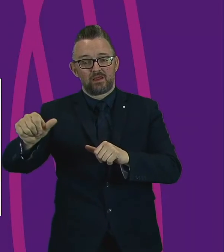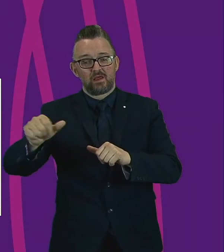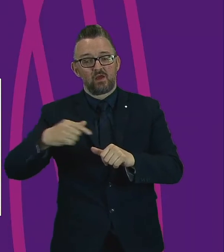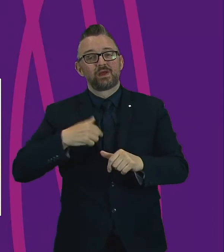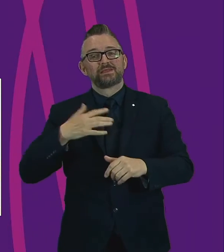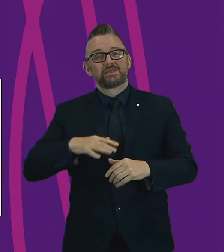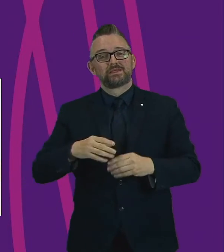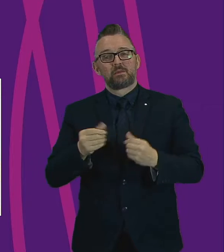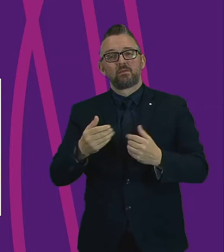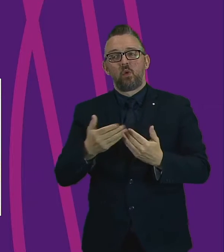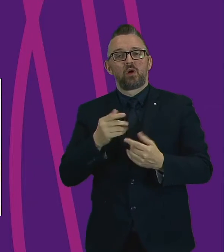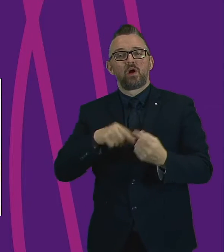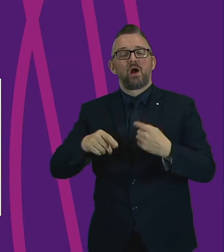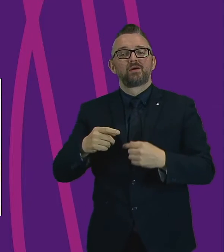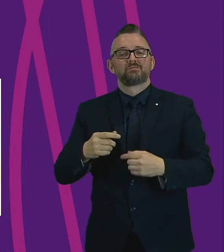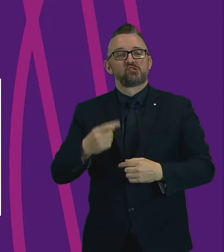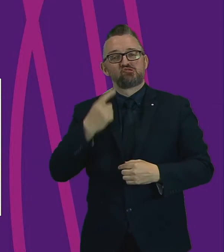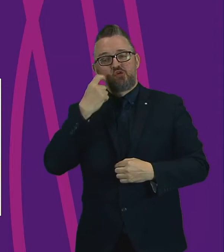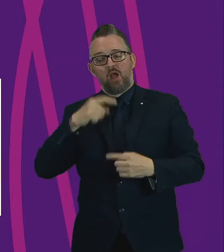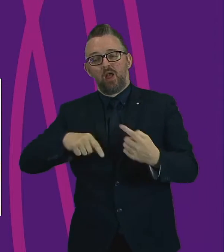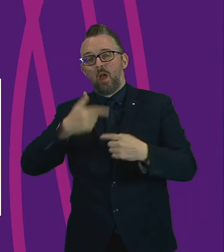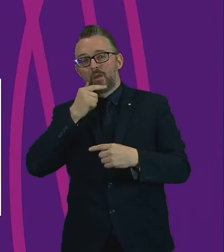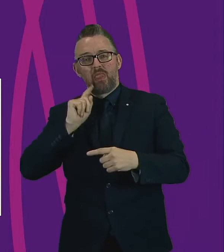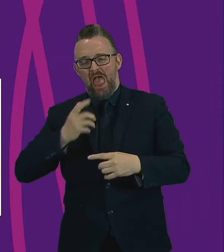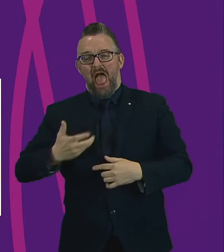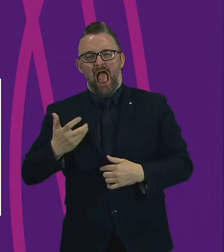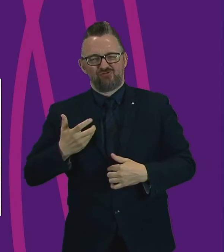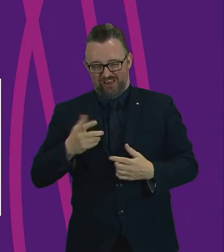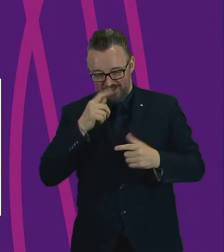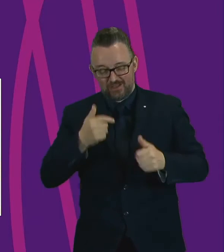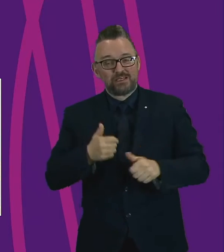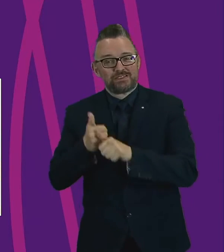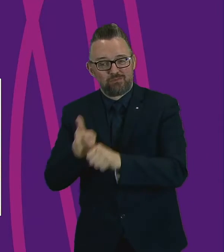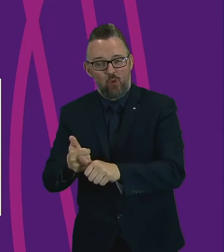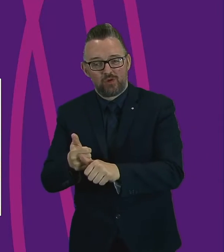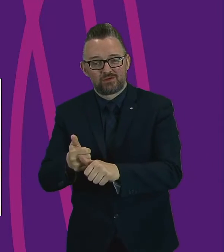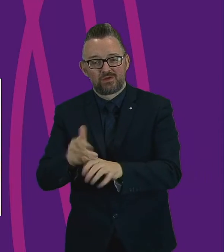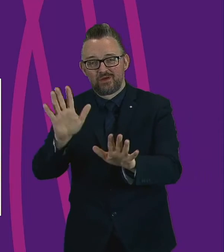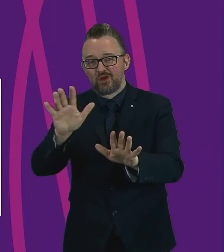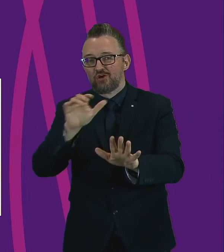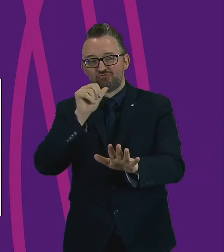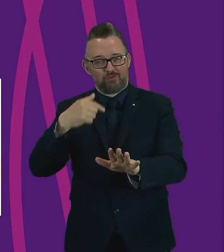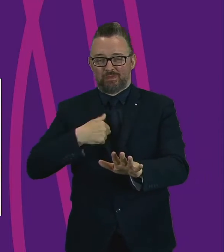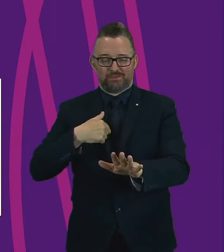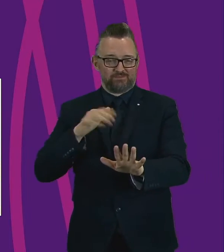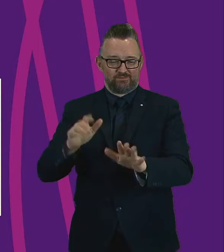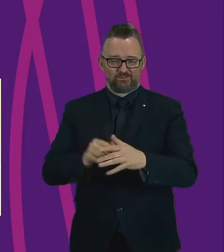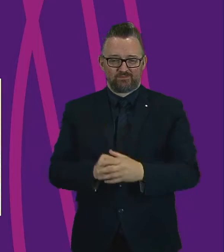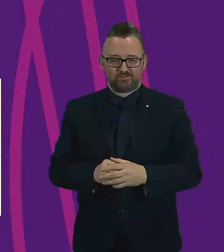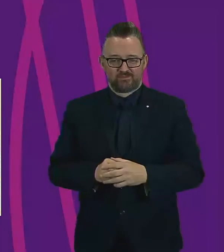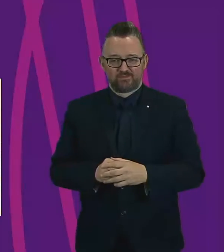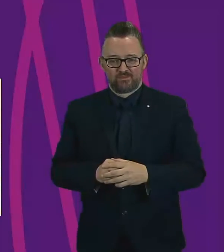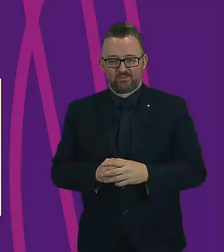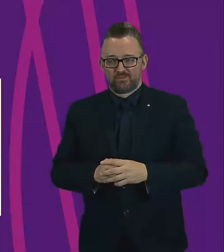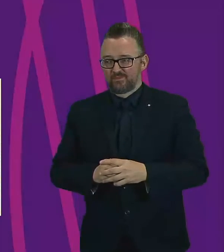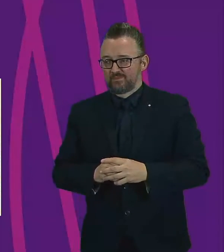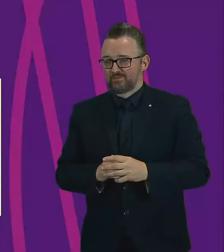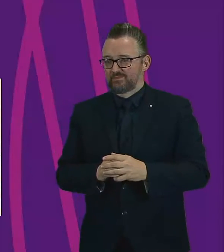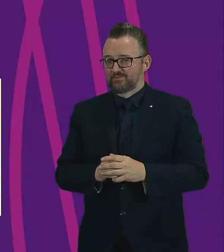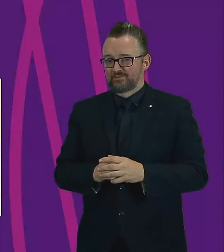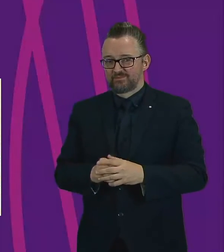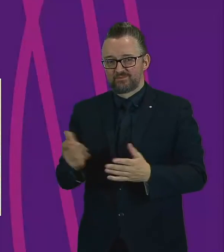angry youngsters. Let's find them, let's support them, and I'm not volunteering. Presiding Officer. Thank you very